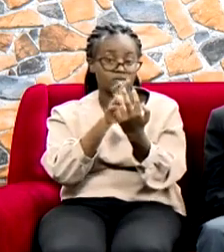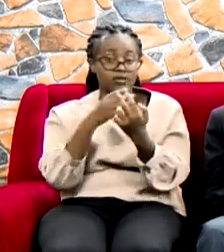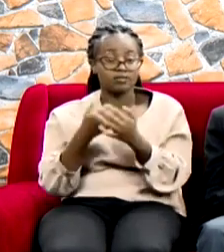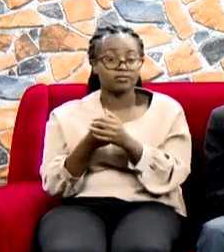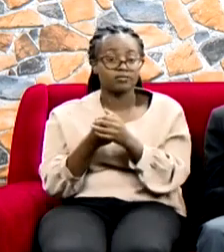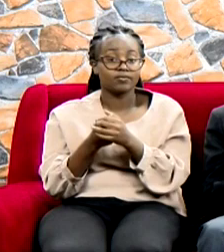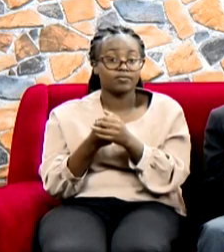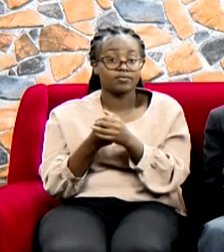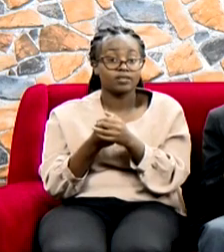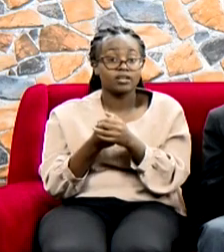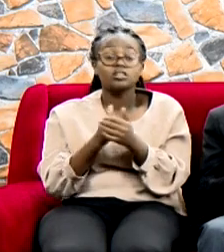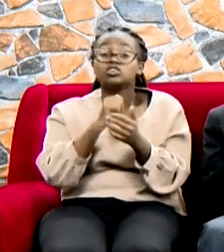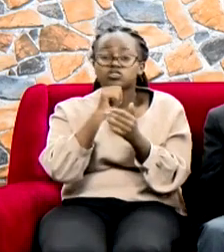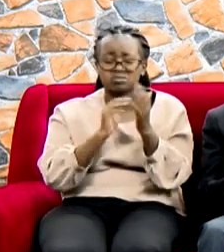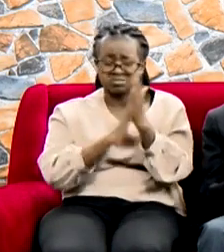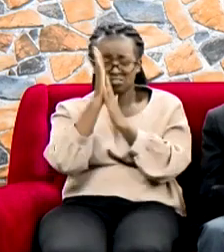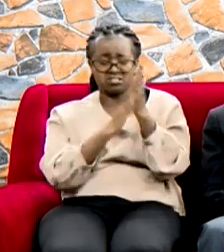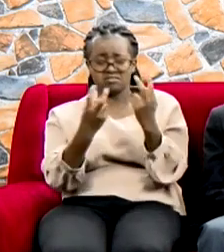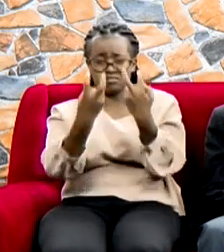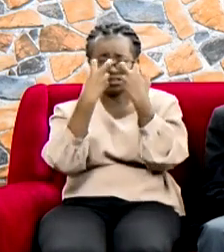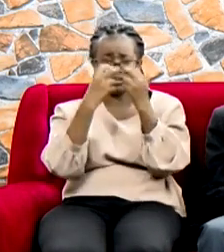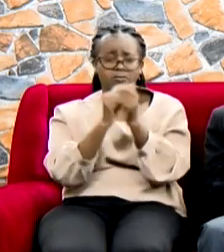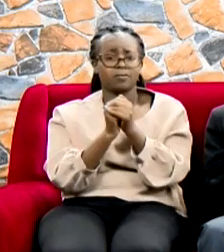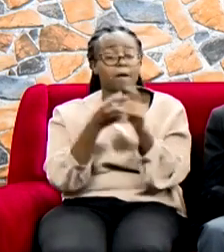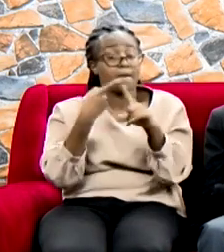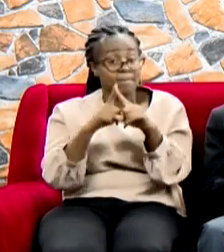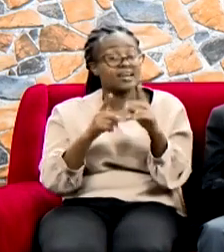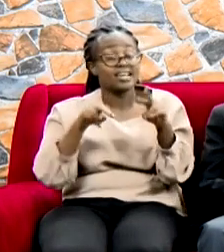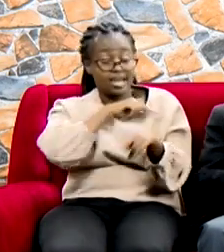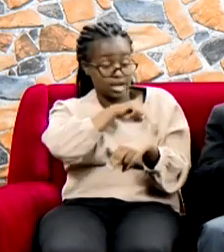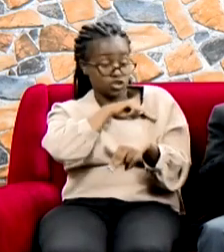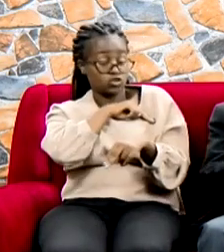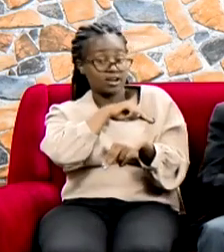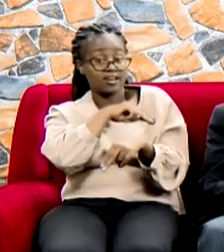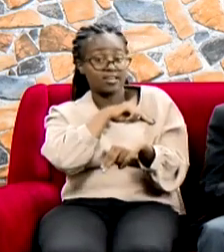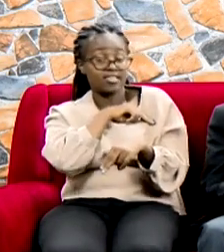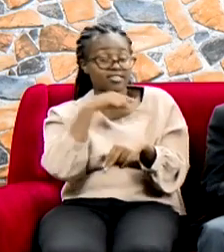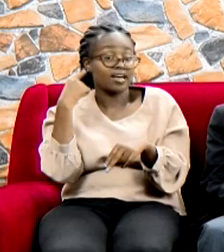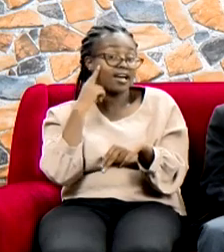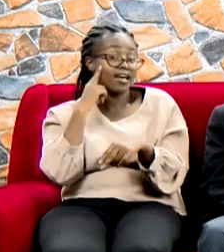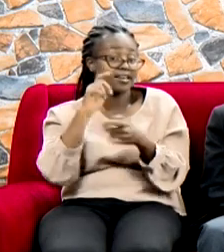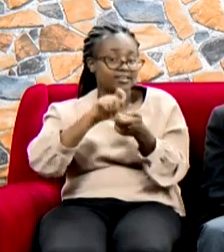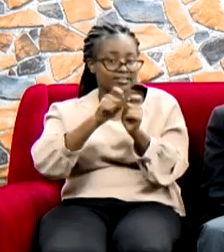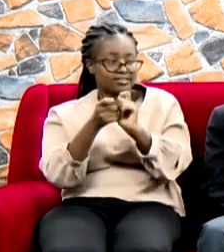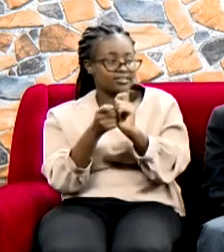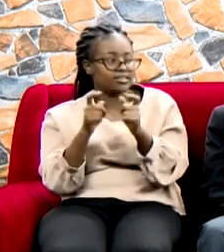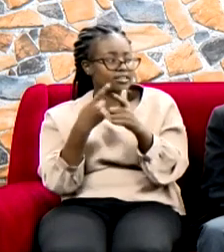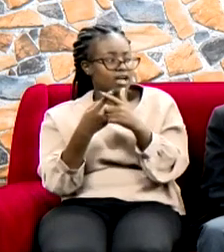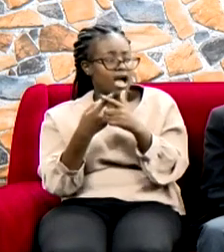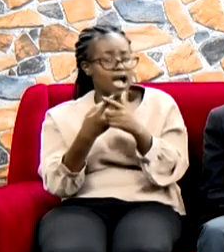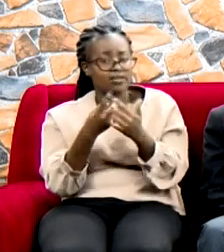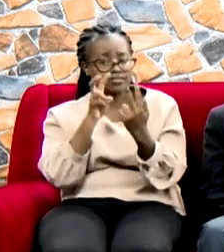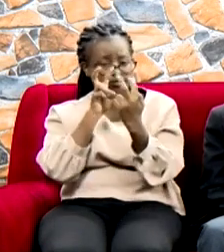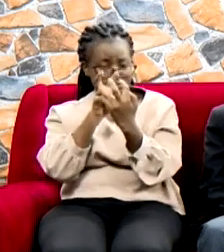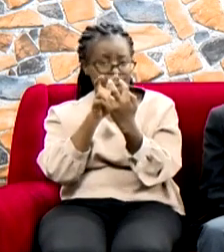breastfeeding. Yeah, in as much as the child is not really interested in looking at you, but naturally the head just tilts. Yeah, but there is usually that gaze that they give